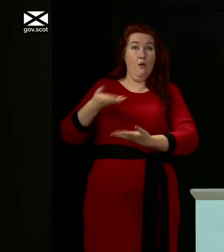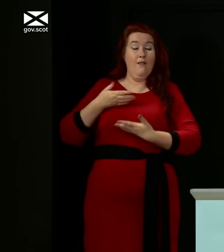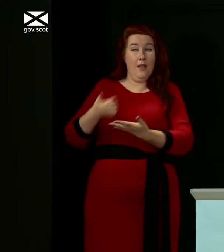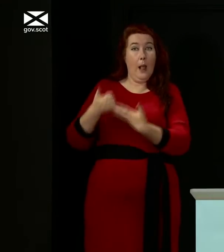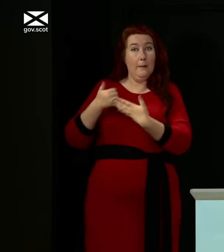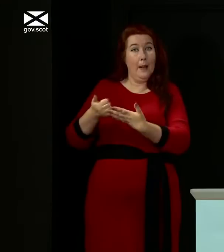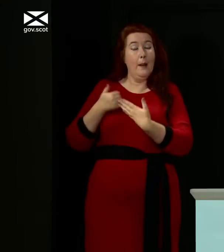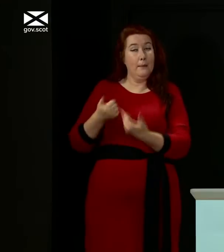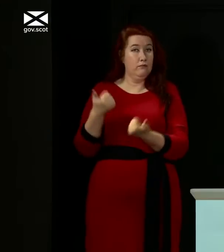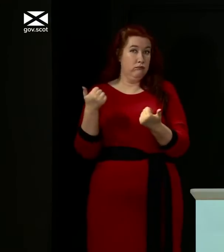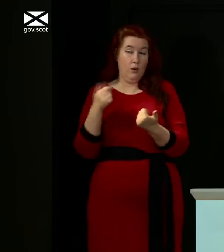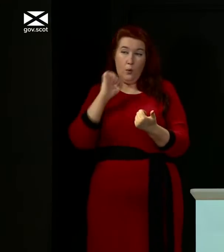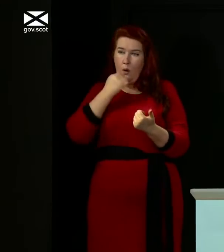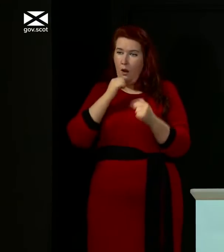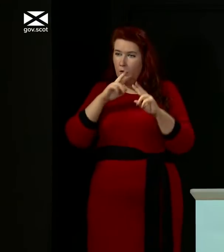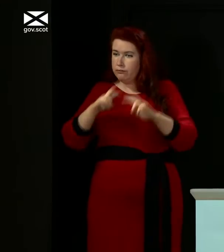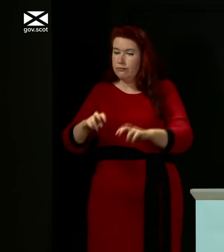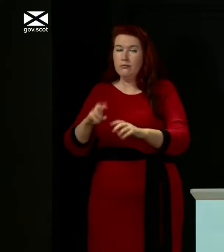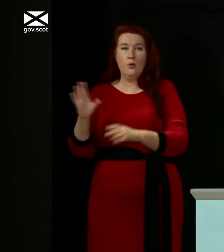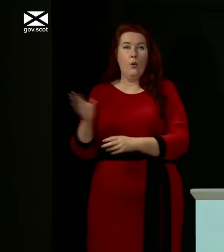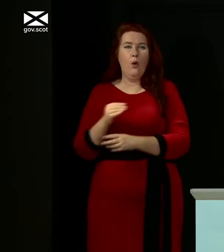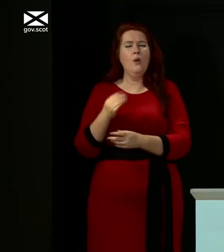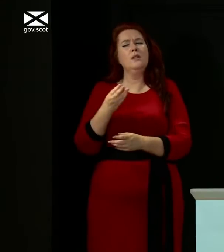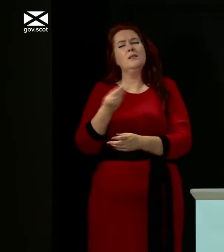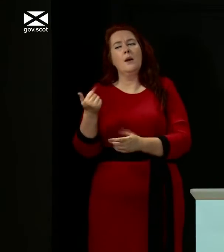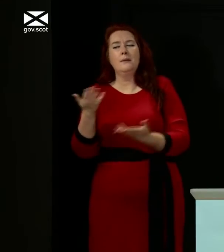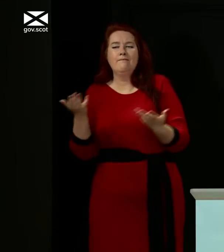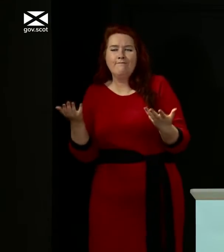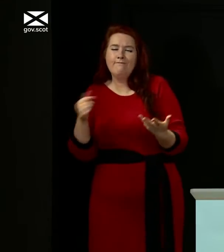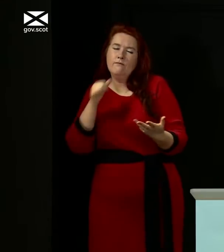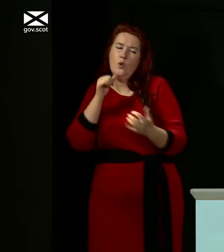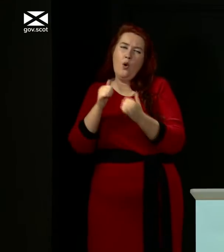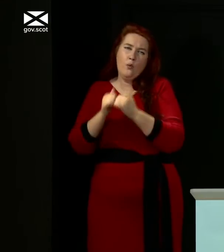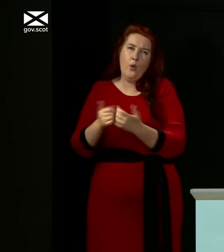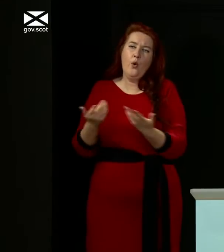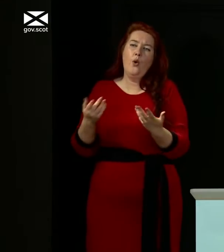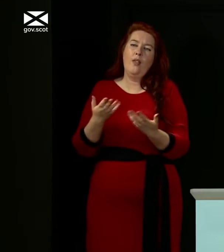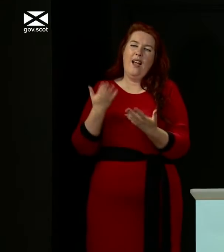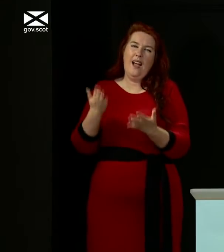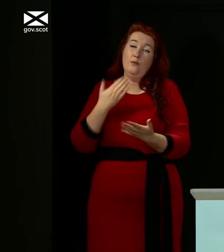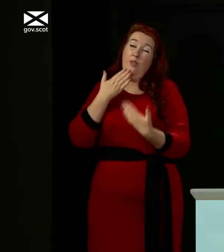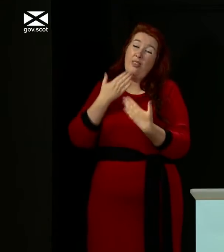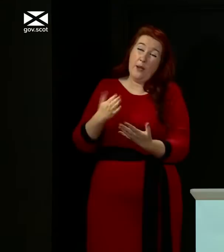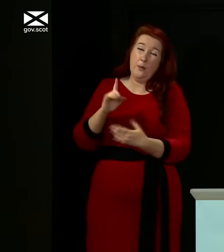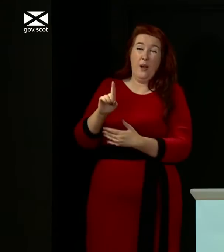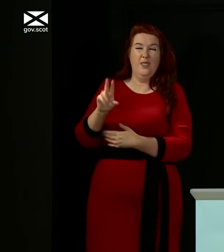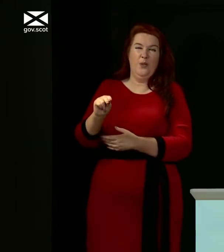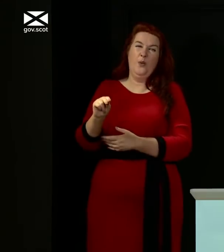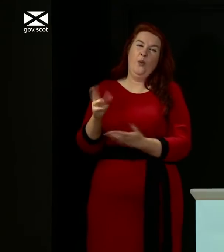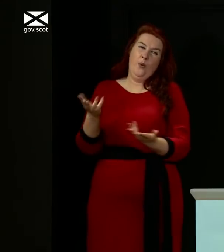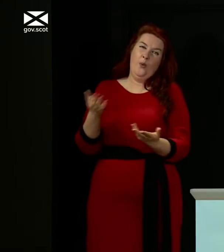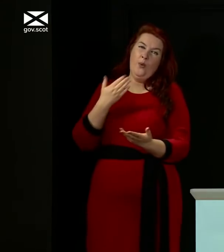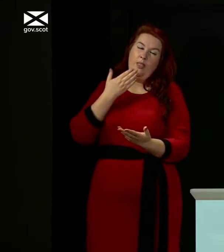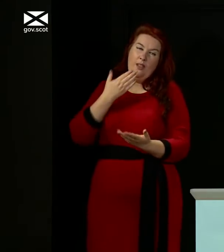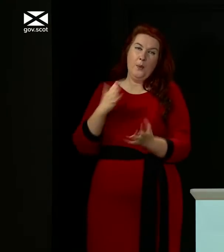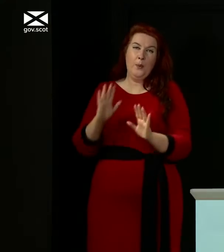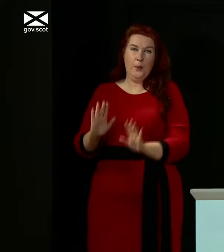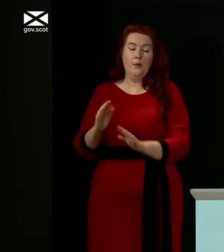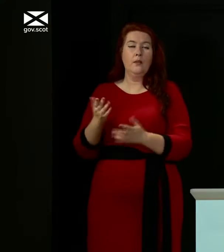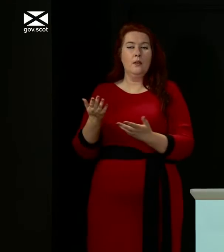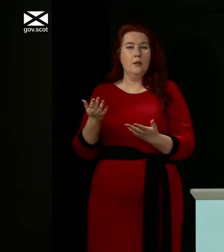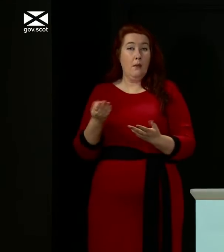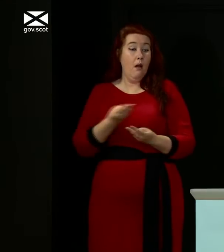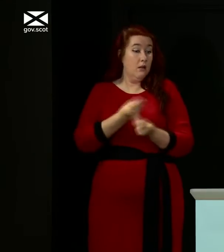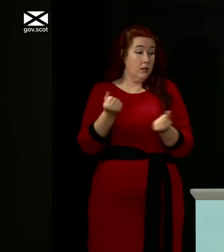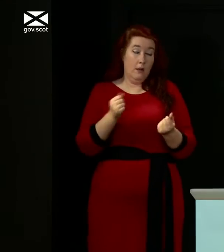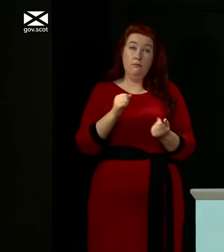all of these. And while some of them may not offer benefits to us, regrettably, and we'll have to say thank you, but no thank you, there will be others that we